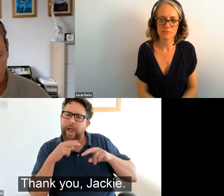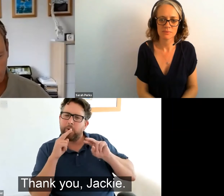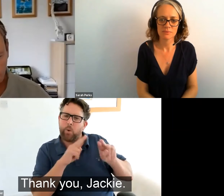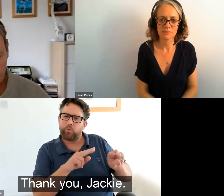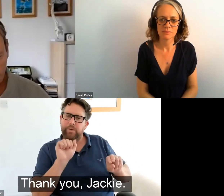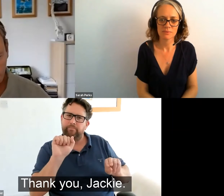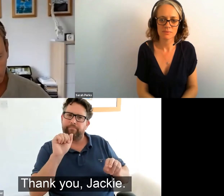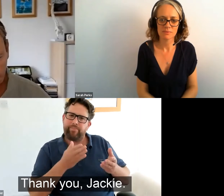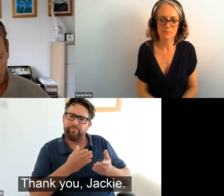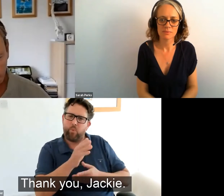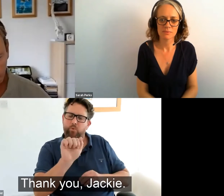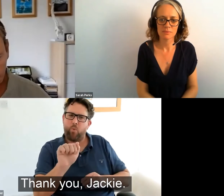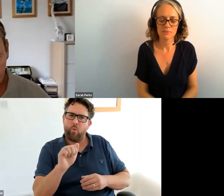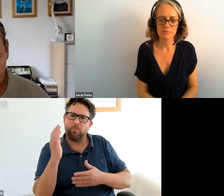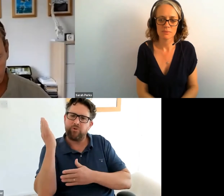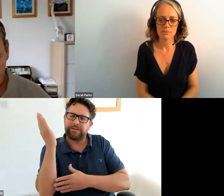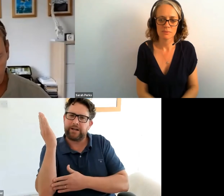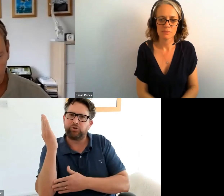Thank you, Jackie.